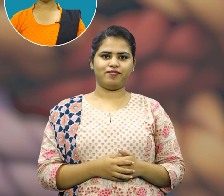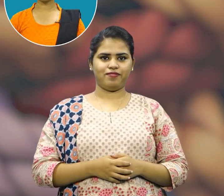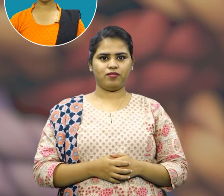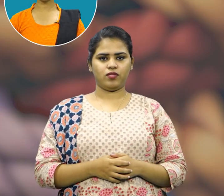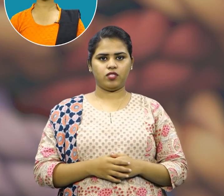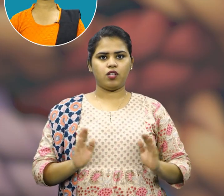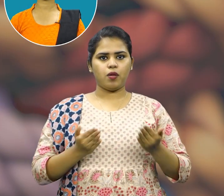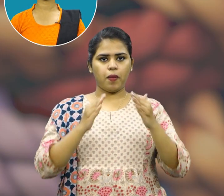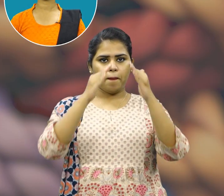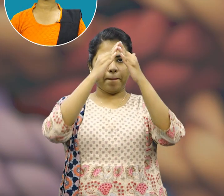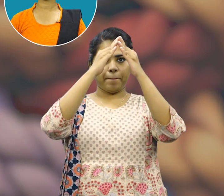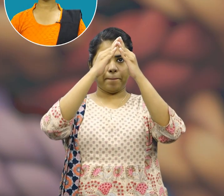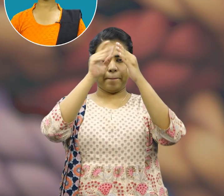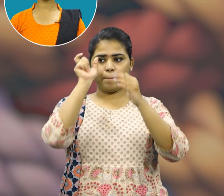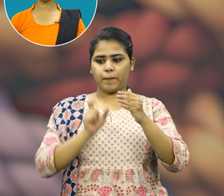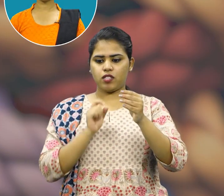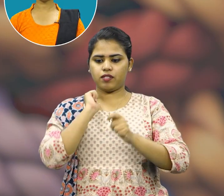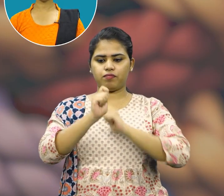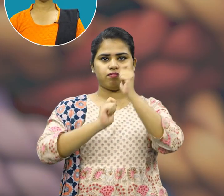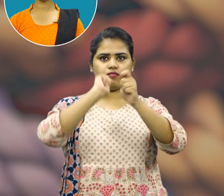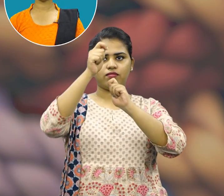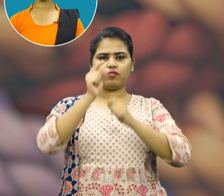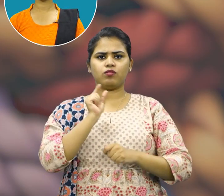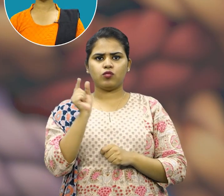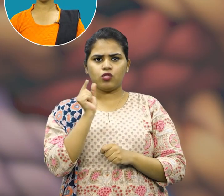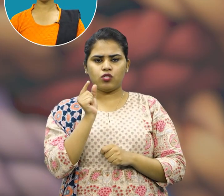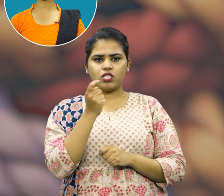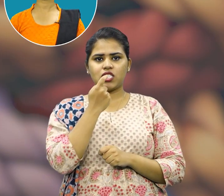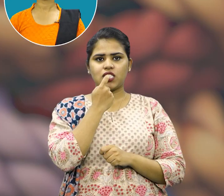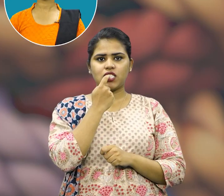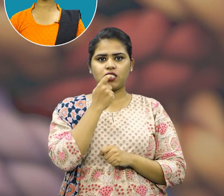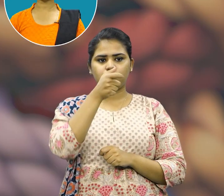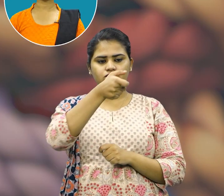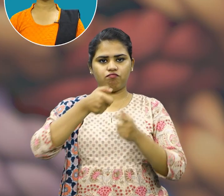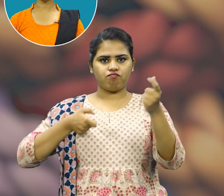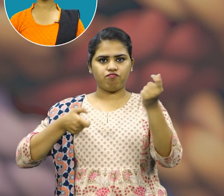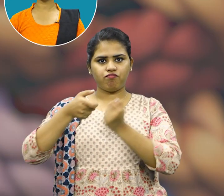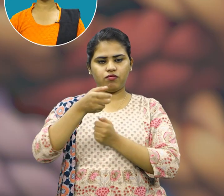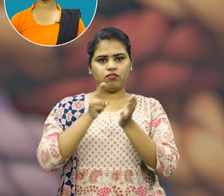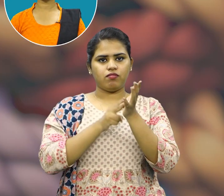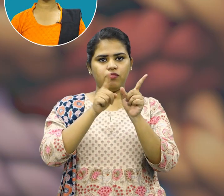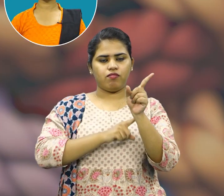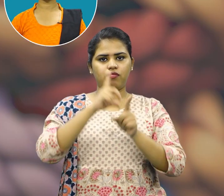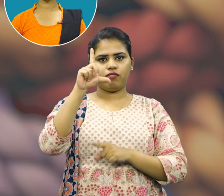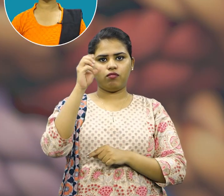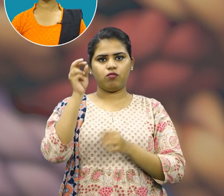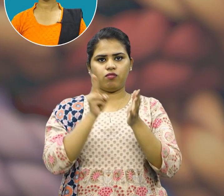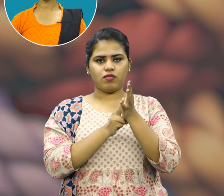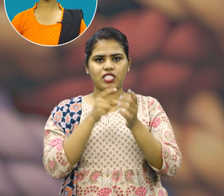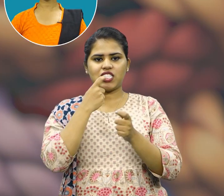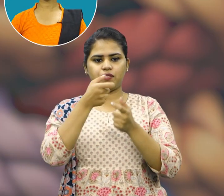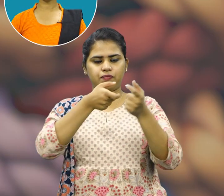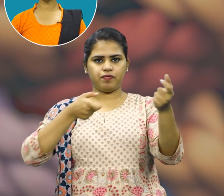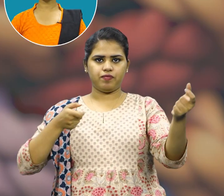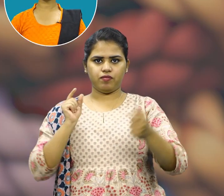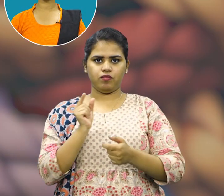Rock climbers use nylon ropes to climb mountains.